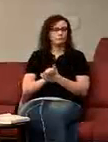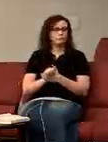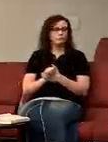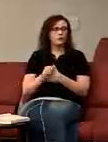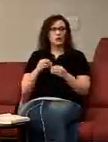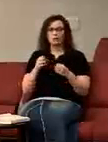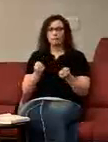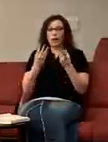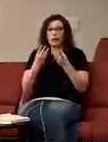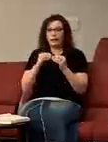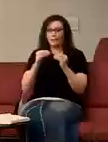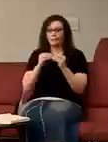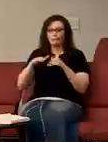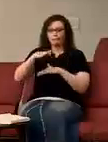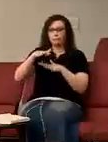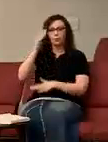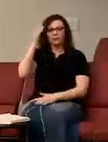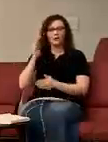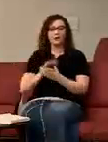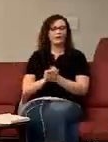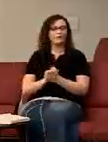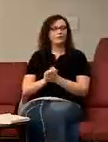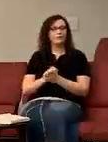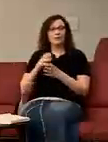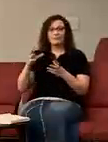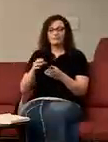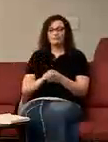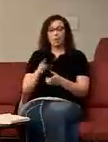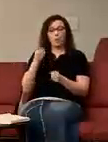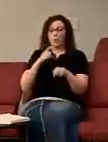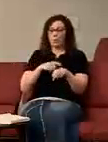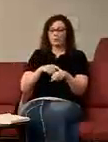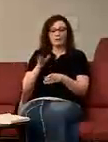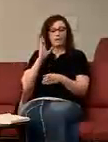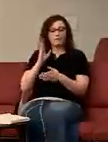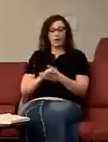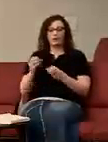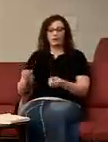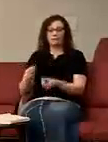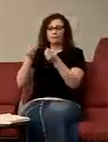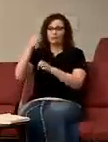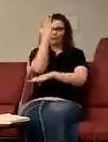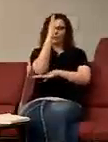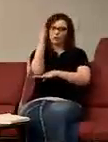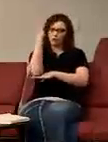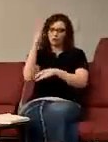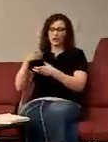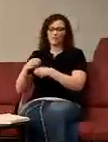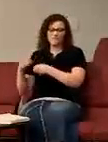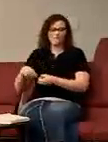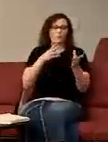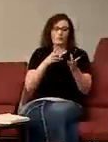to a tree and ripped it out of the roots and threw it at the person. And I mean, they're super strong. So how